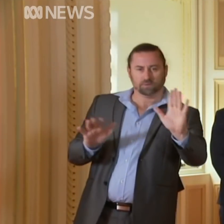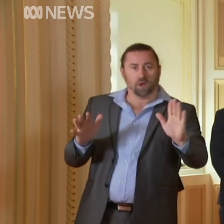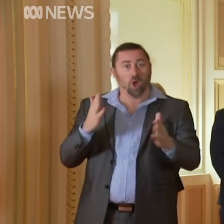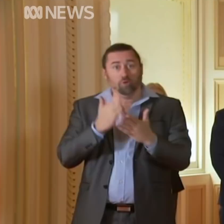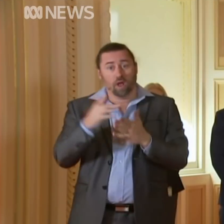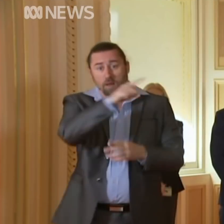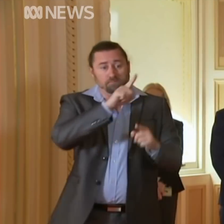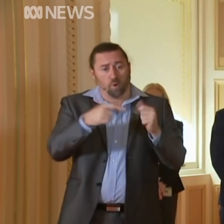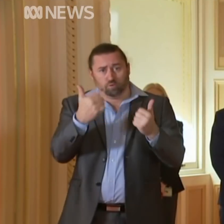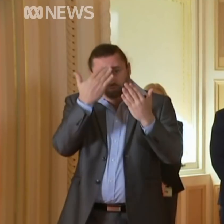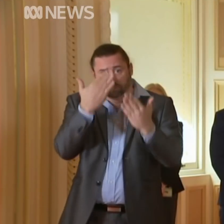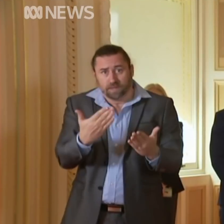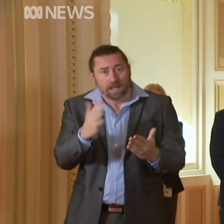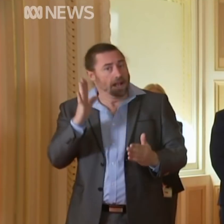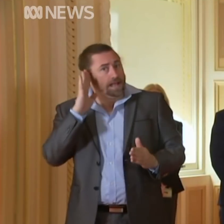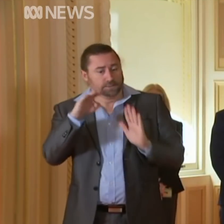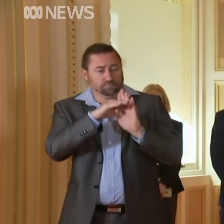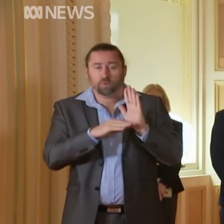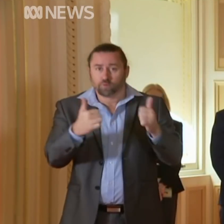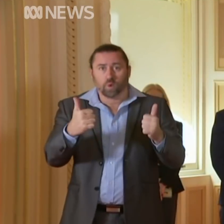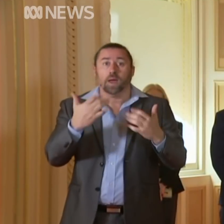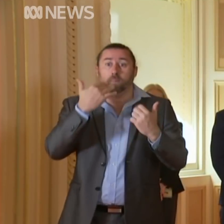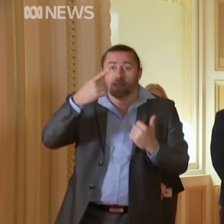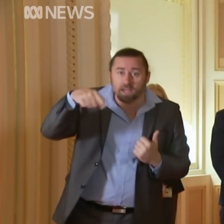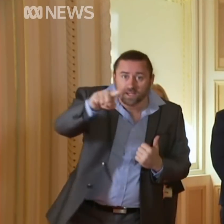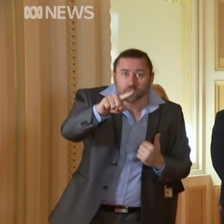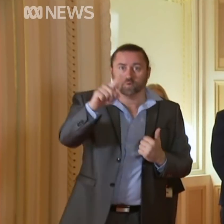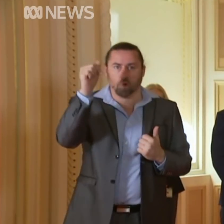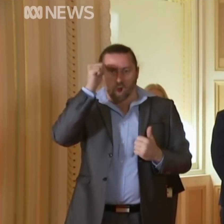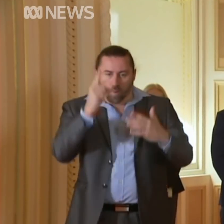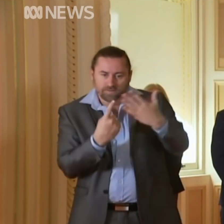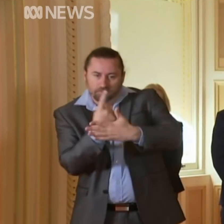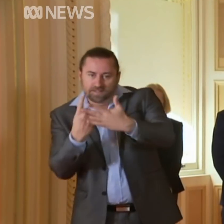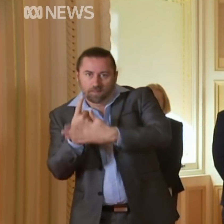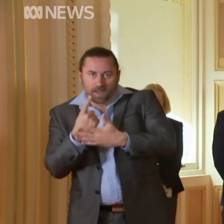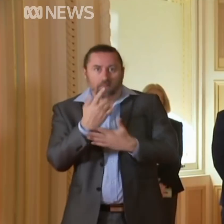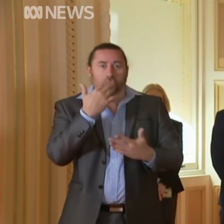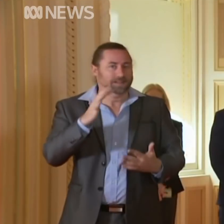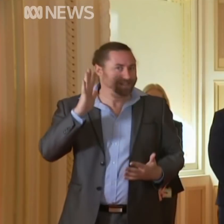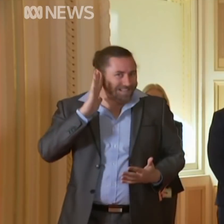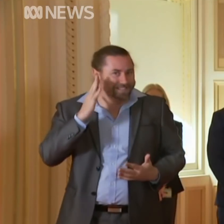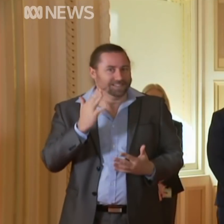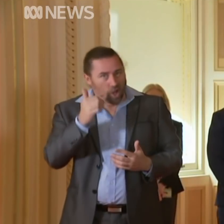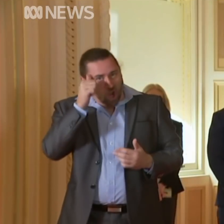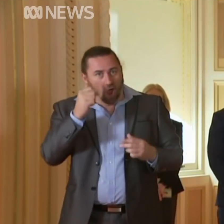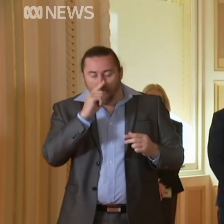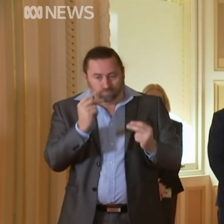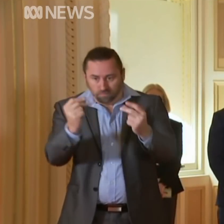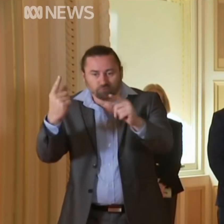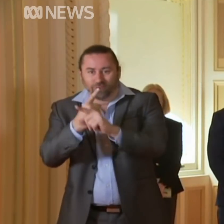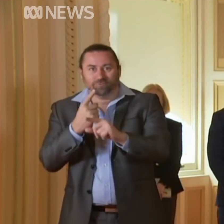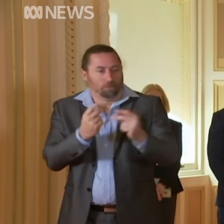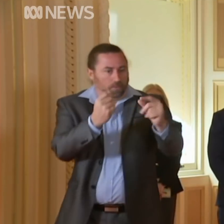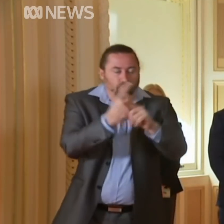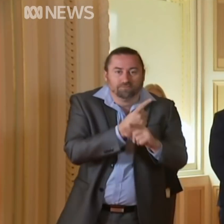very good. We encourage the community to make sure that you stay connected with the messaging, with what's happening. These things can change rather quickly, as it did